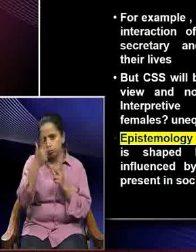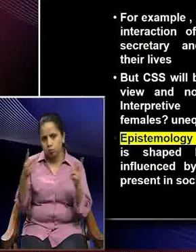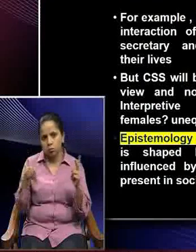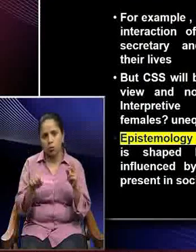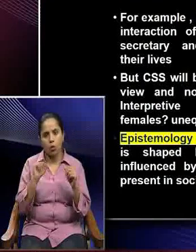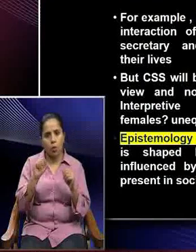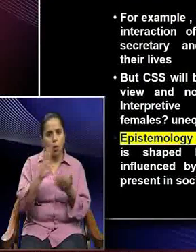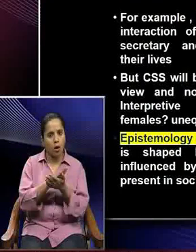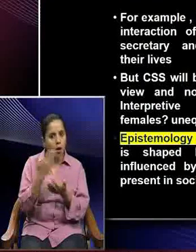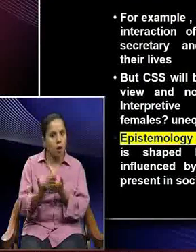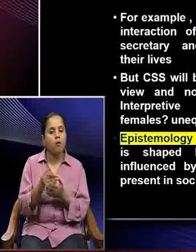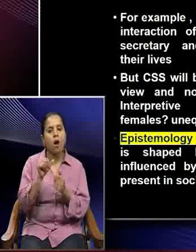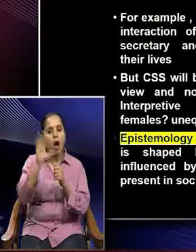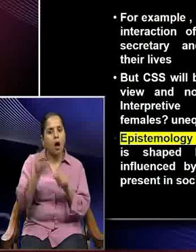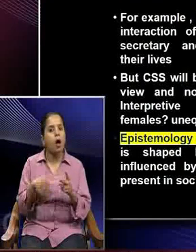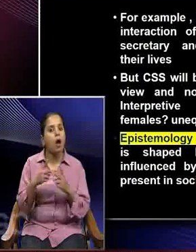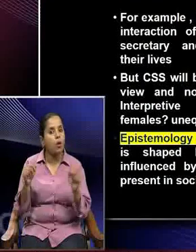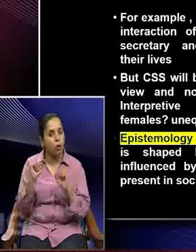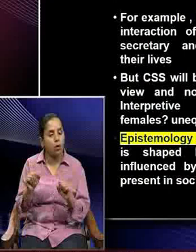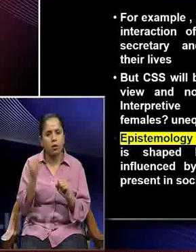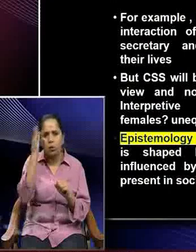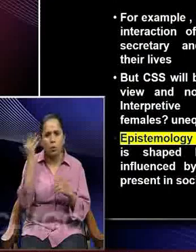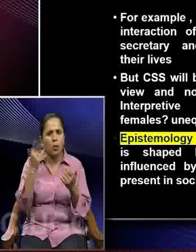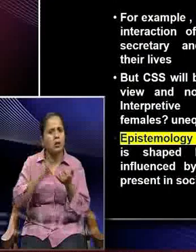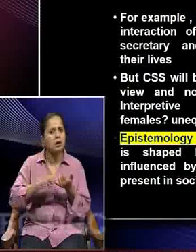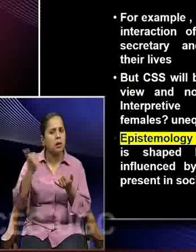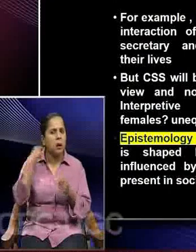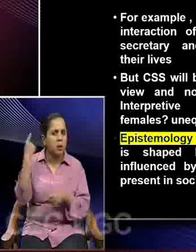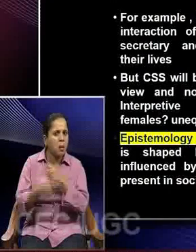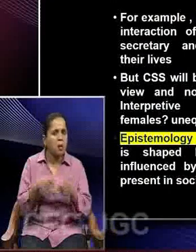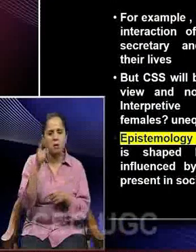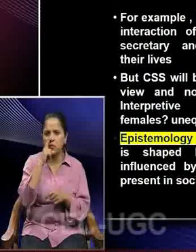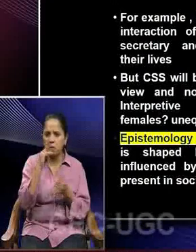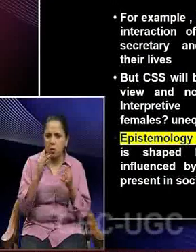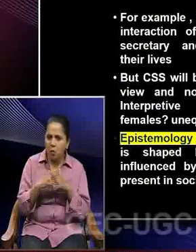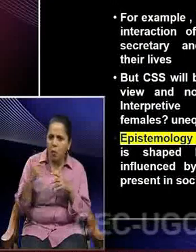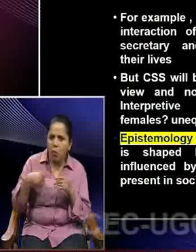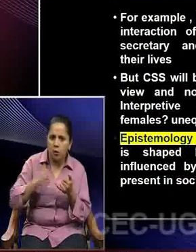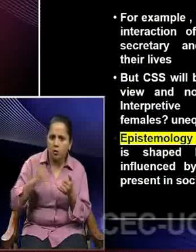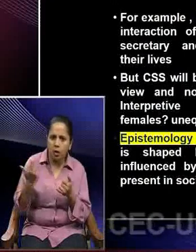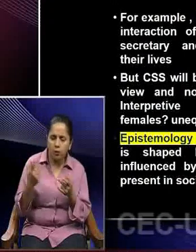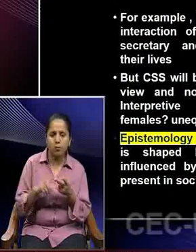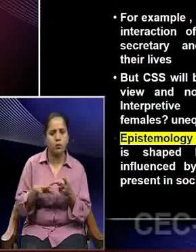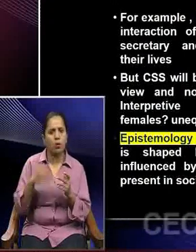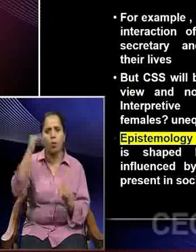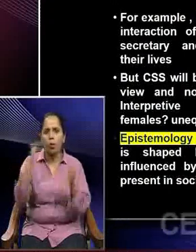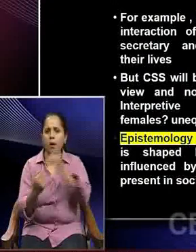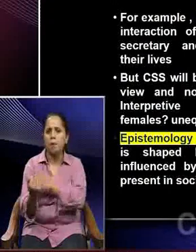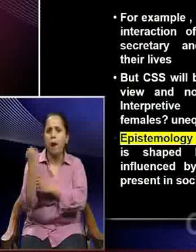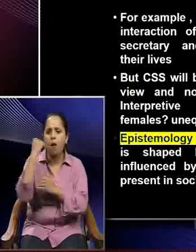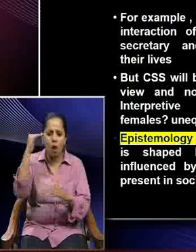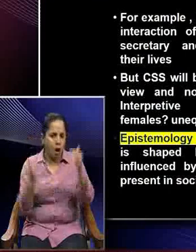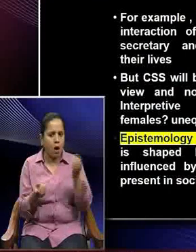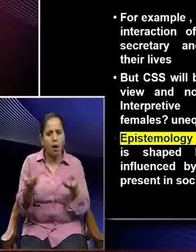an interpretive account. Issues like why secretaries are always female, why is there unequal power